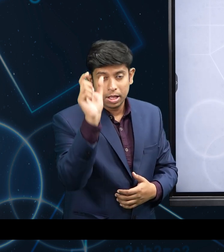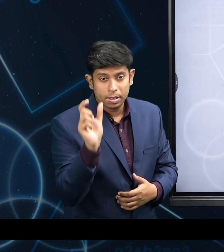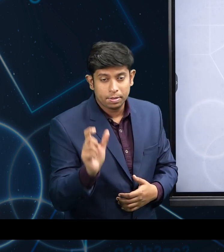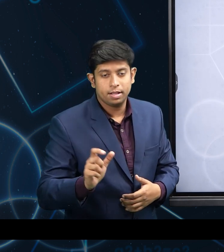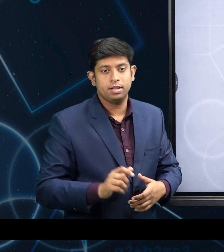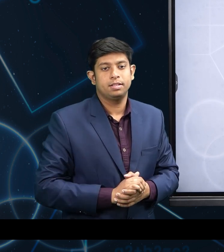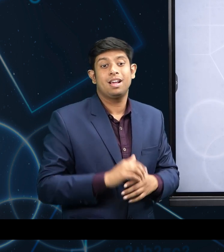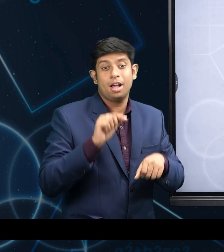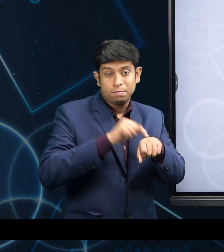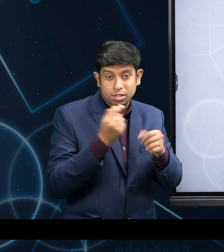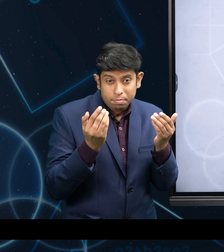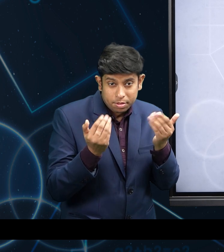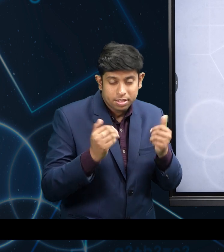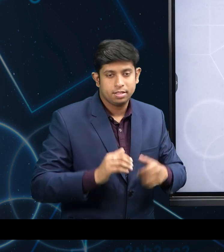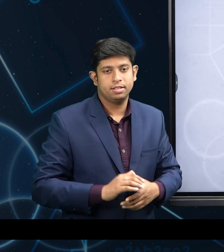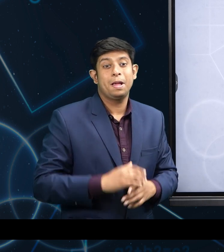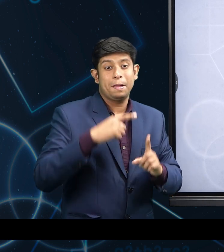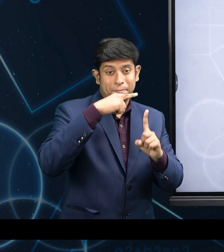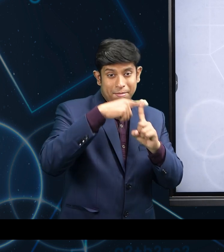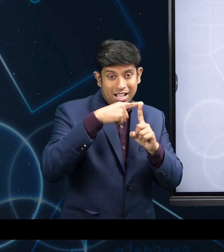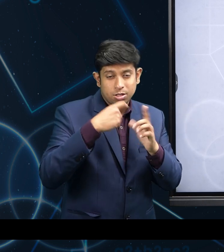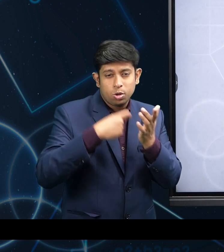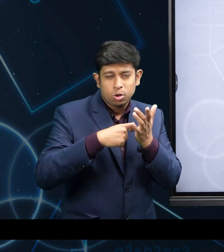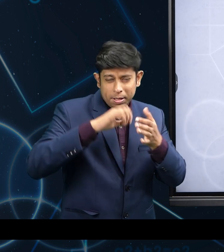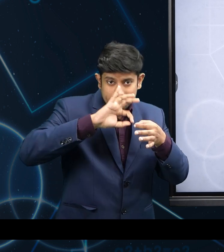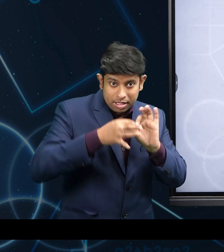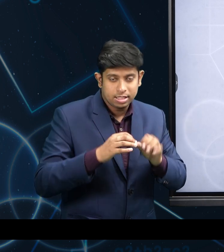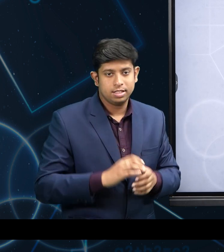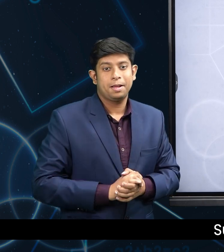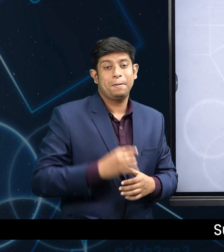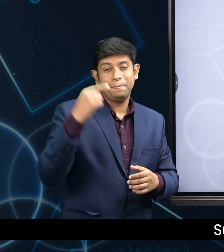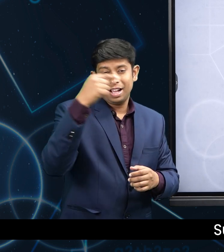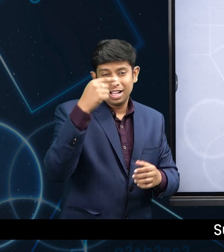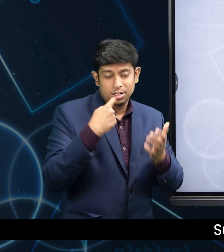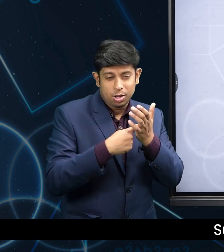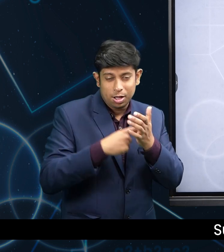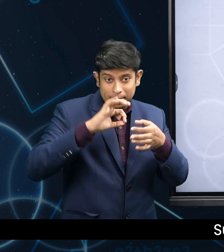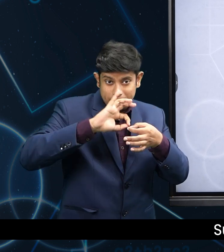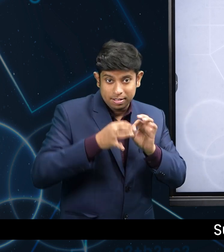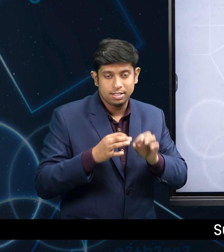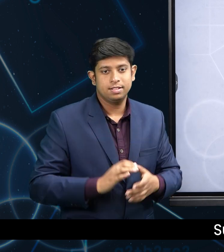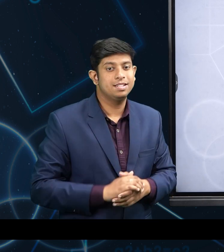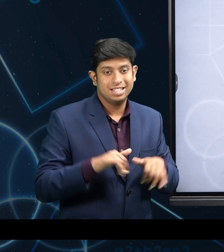Keywords: probability, addition theorem, subtraction theorem,